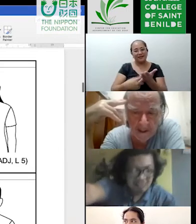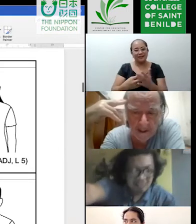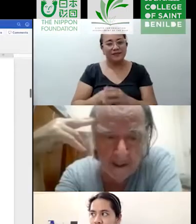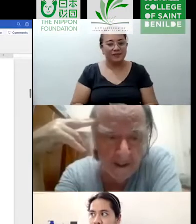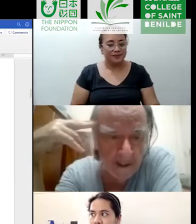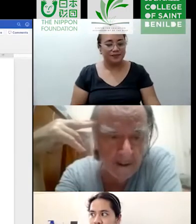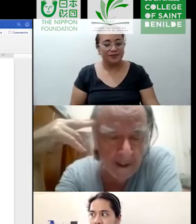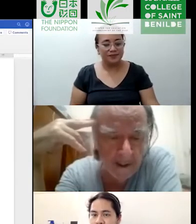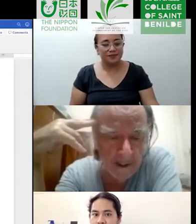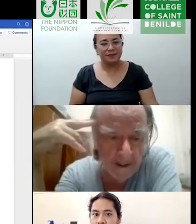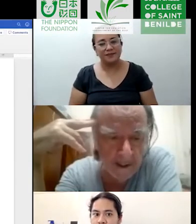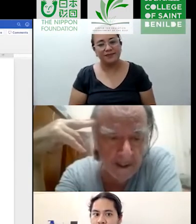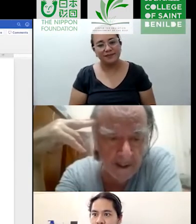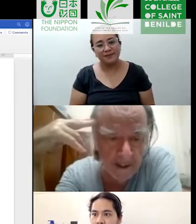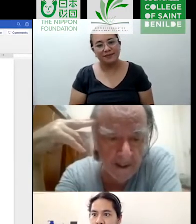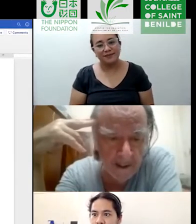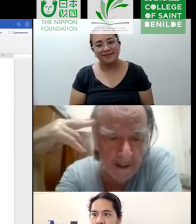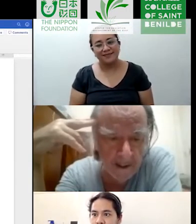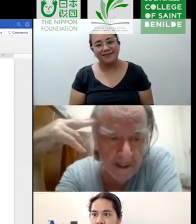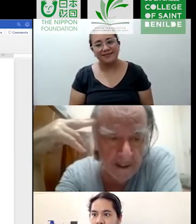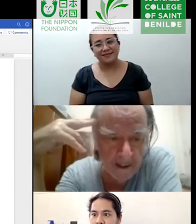Yes. Okay.